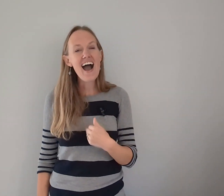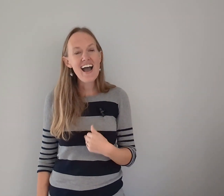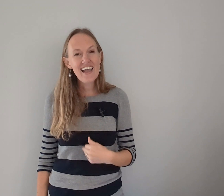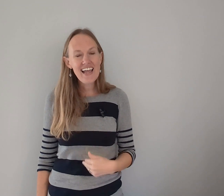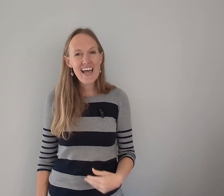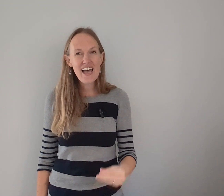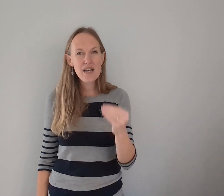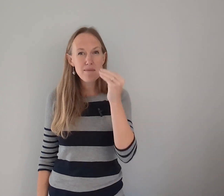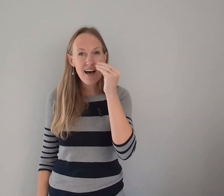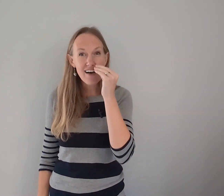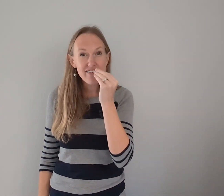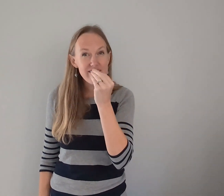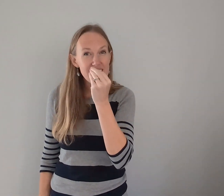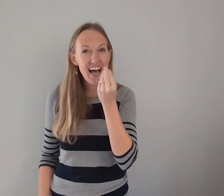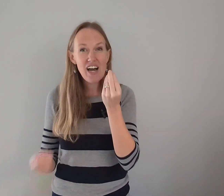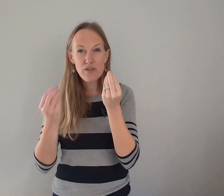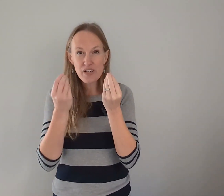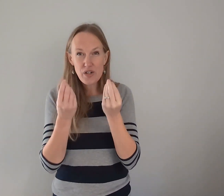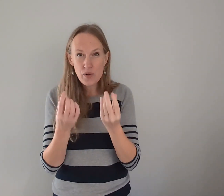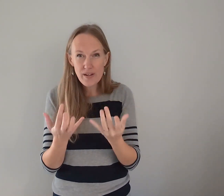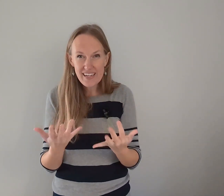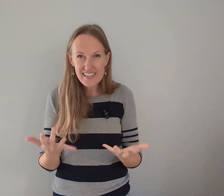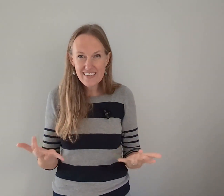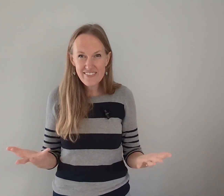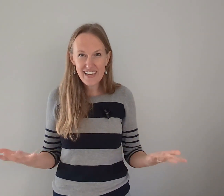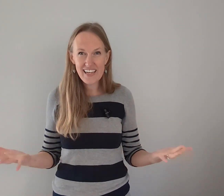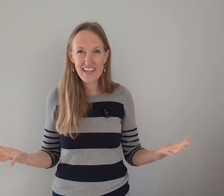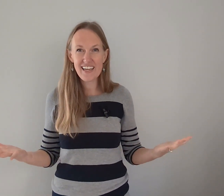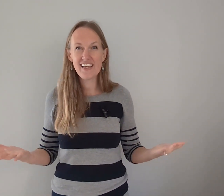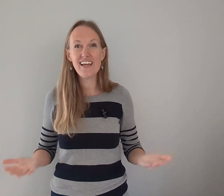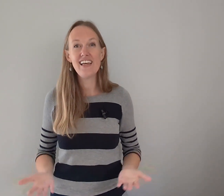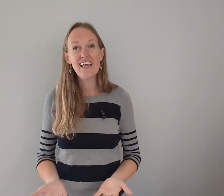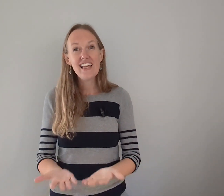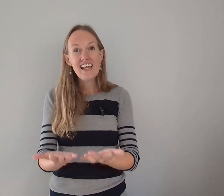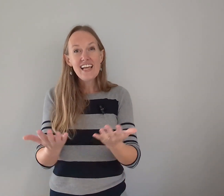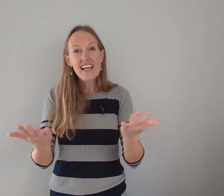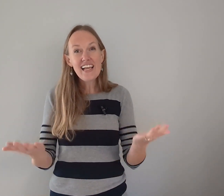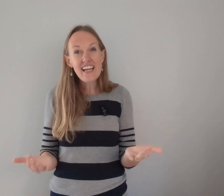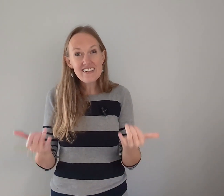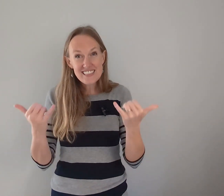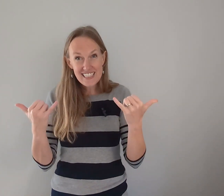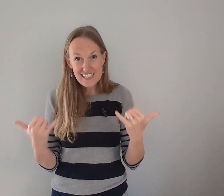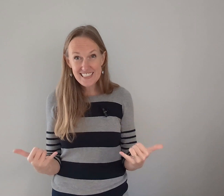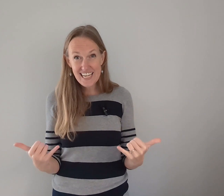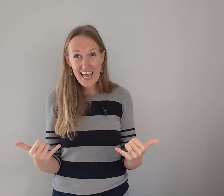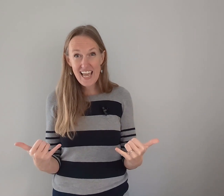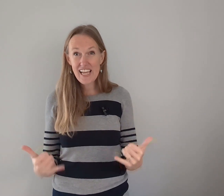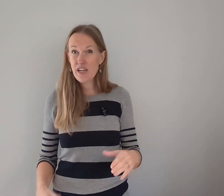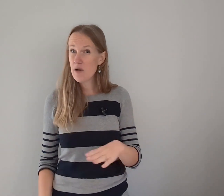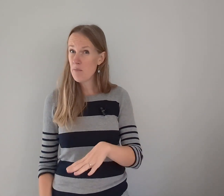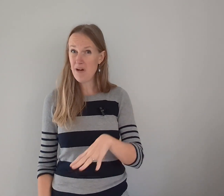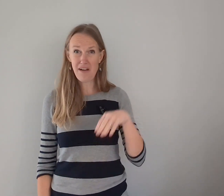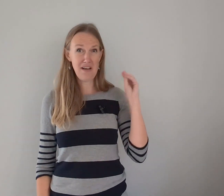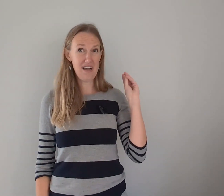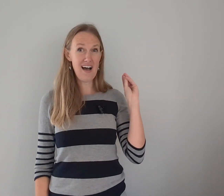I am a flower quickly fading, here today, but